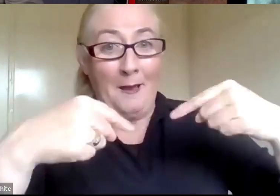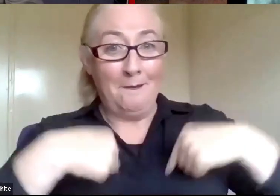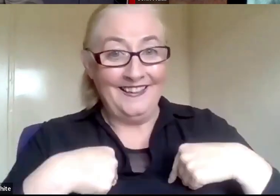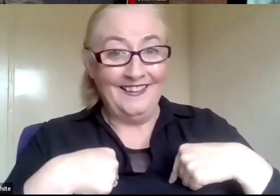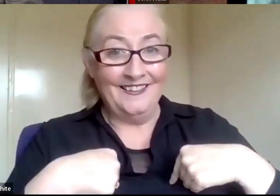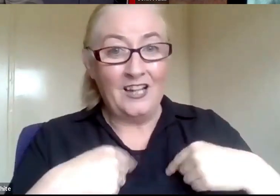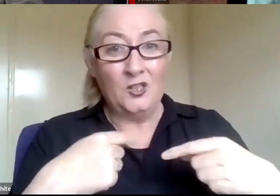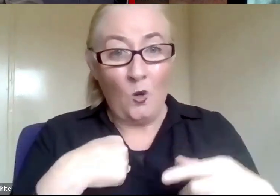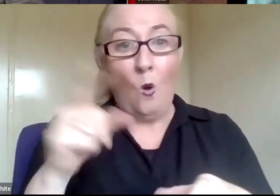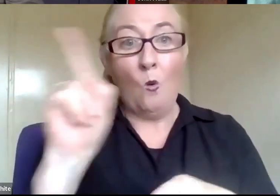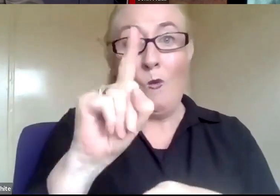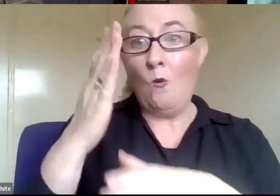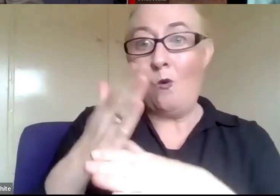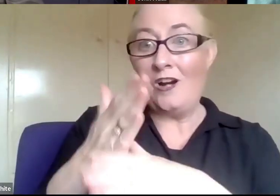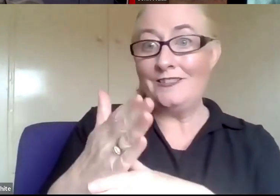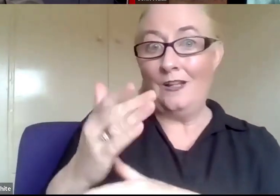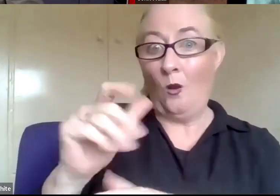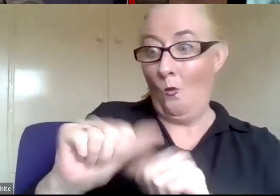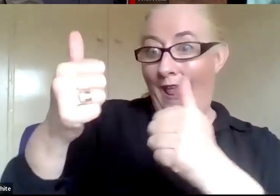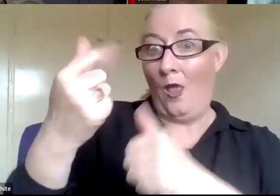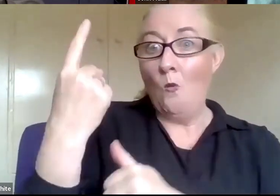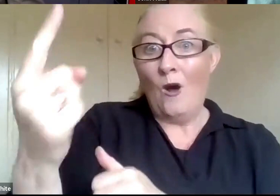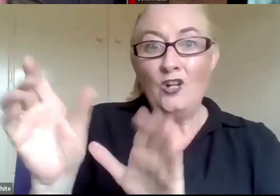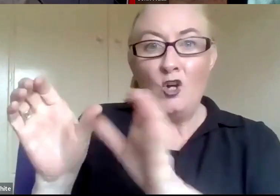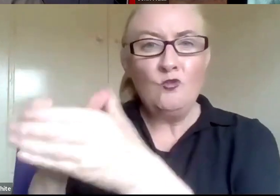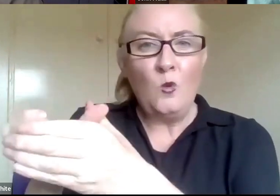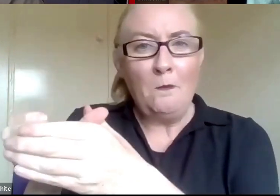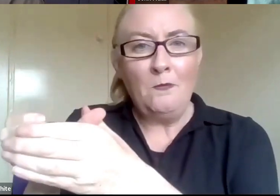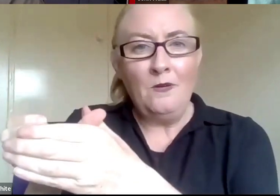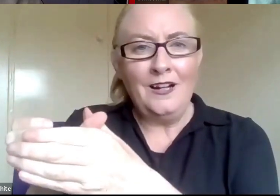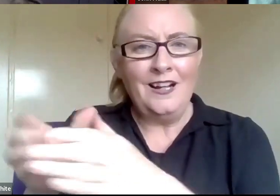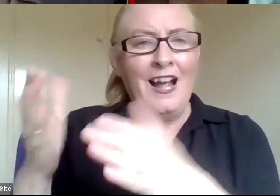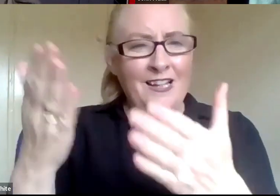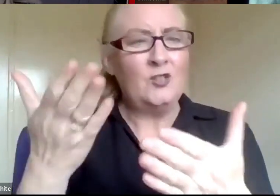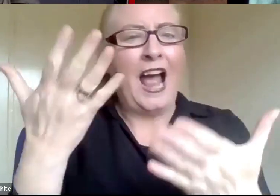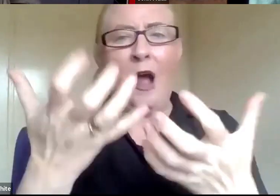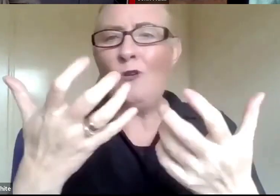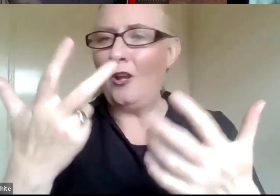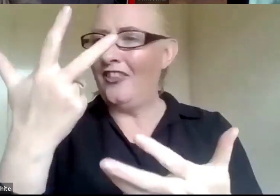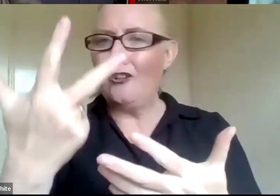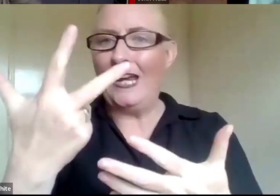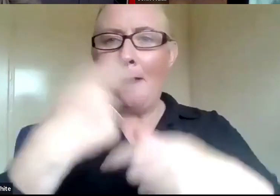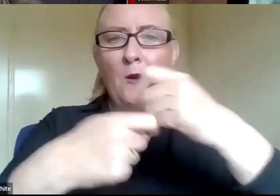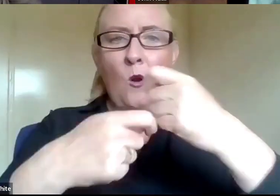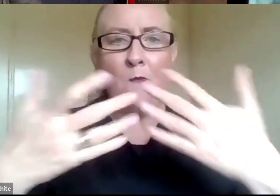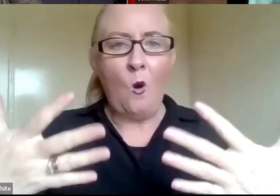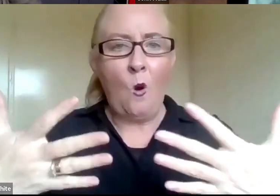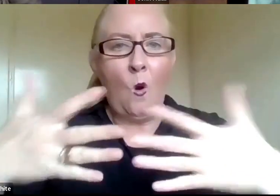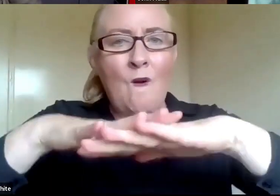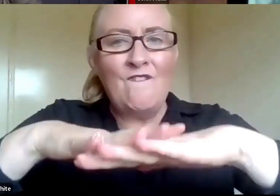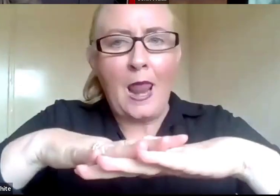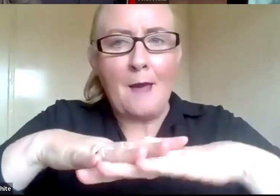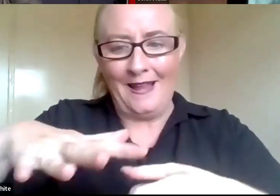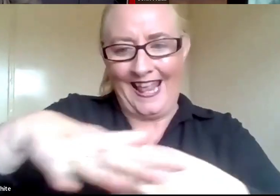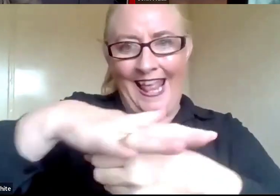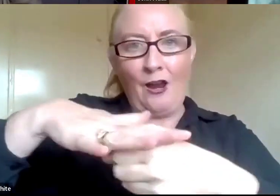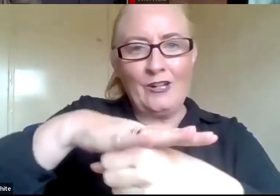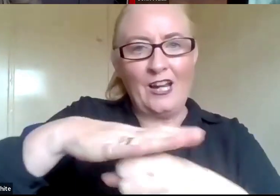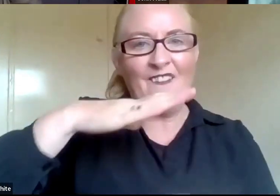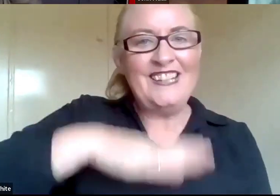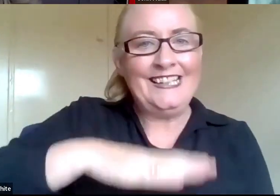The three-circle diagram: task, team, and individual.